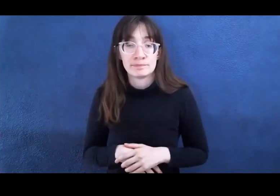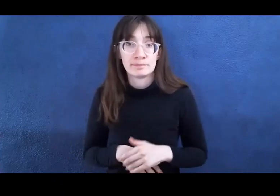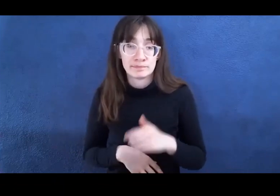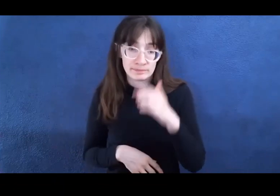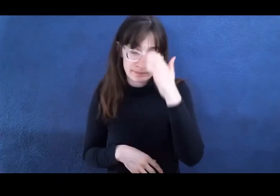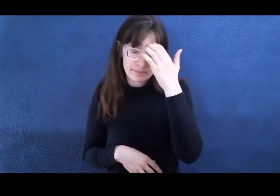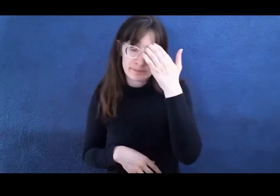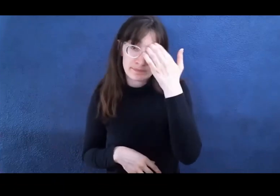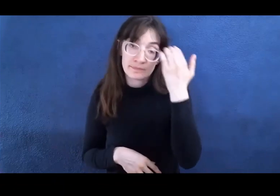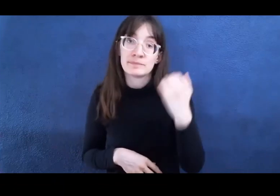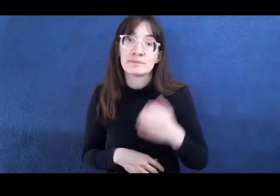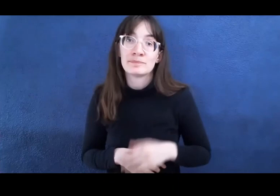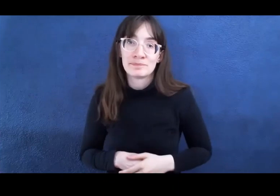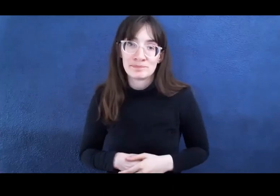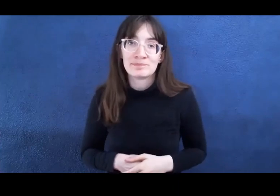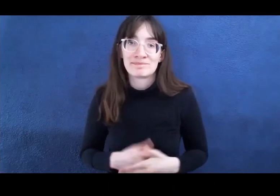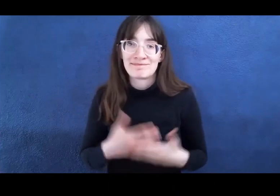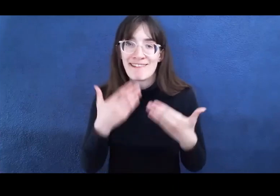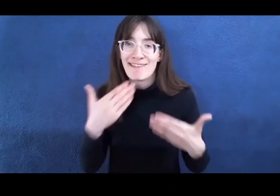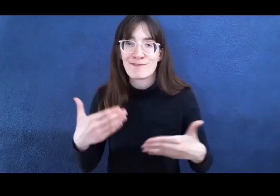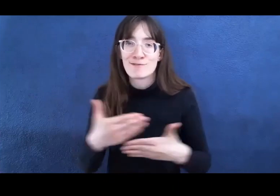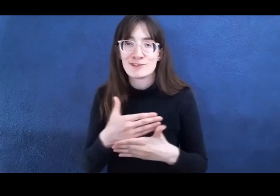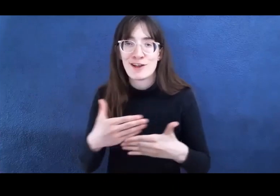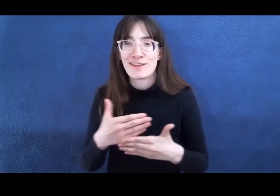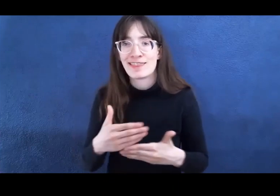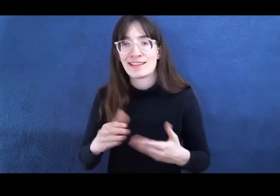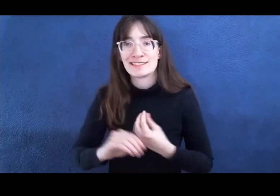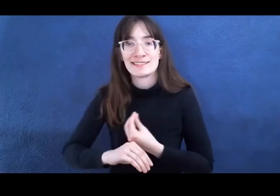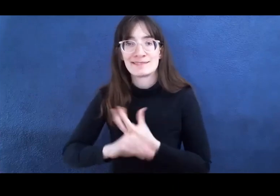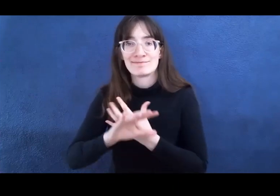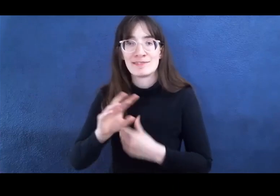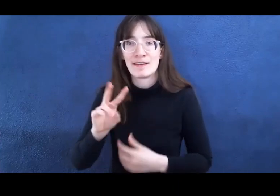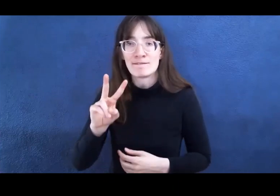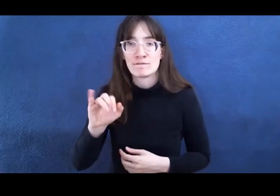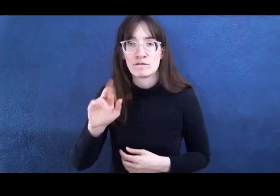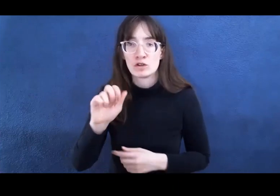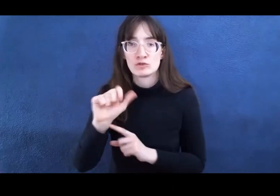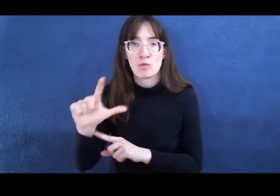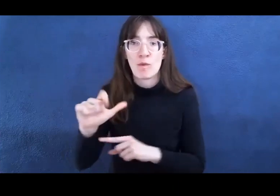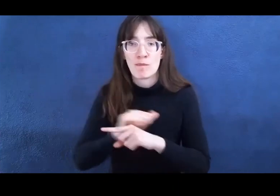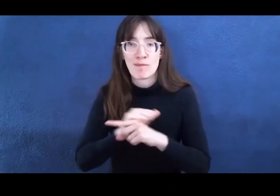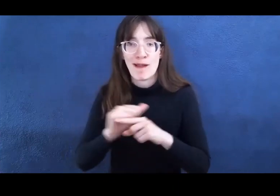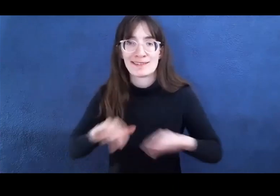And thank you for sharing this virtual practice space today.